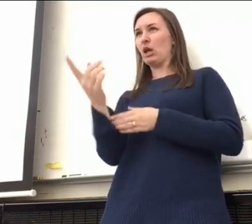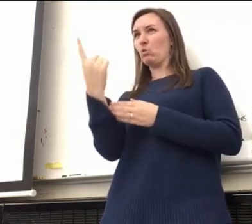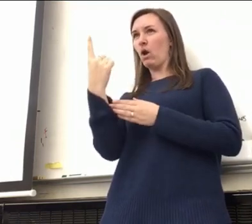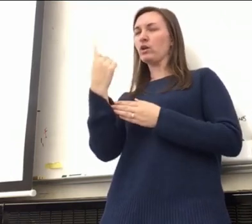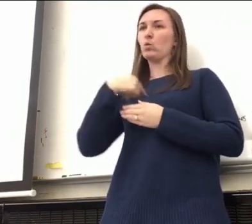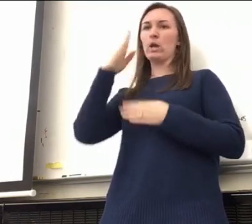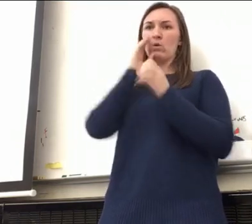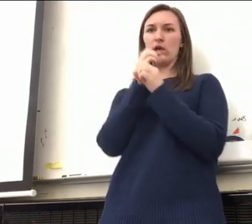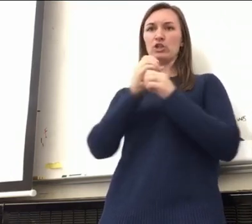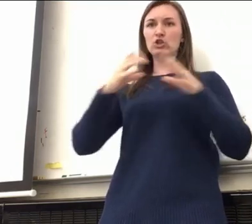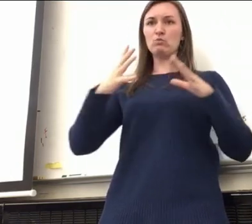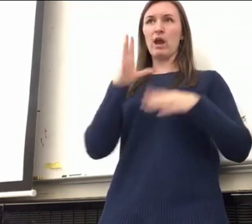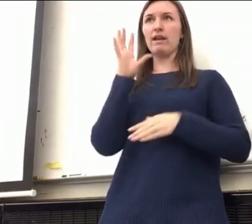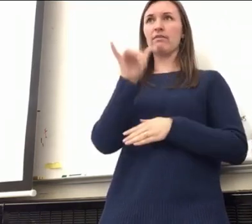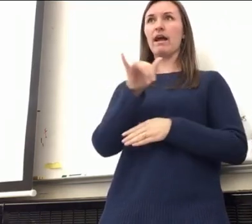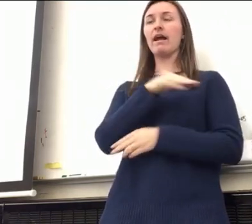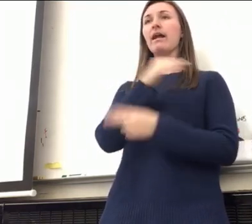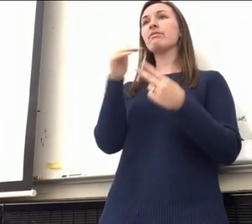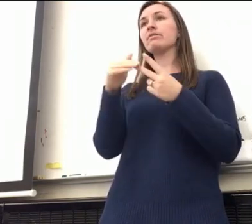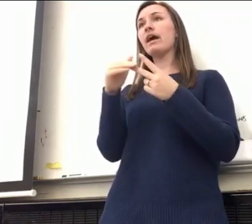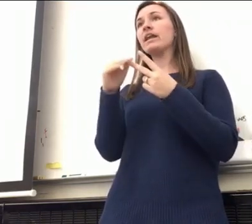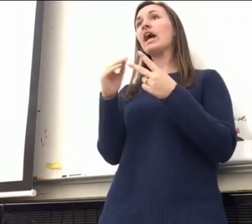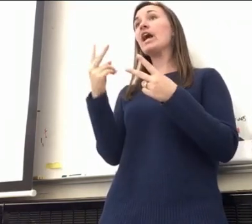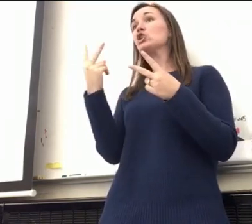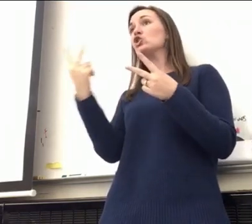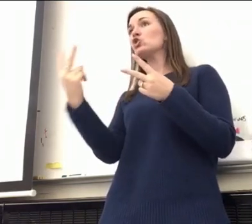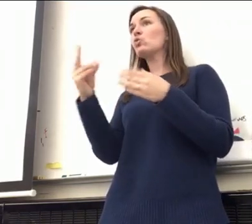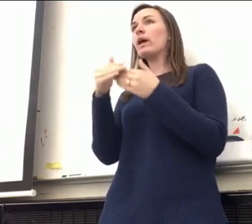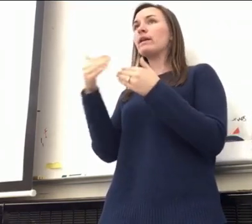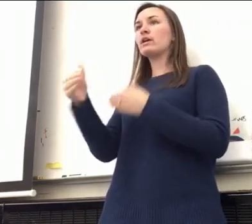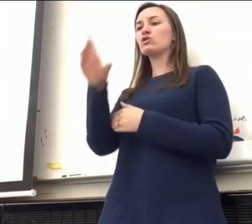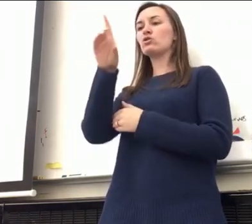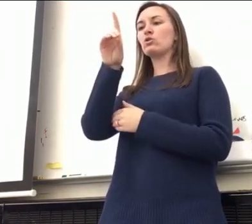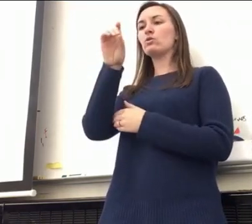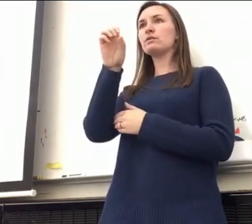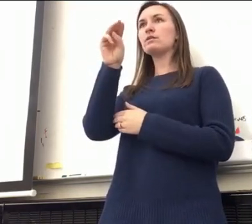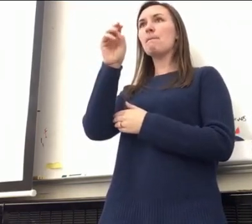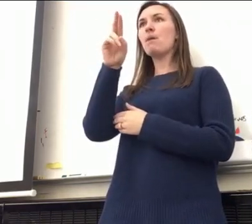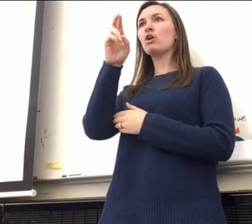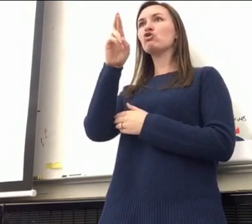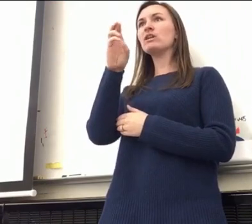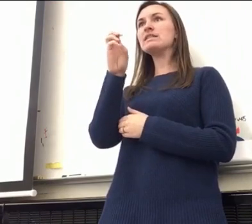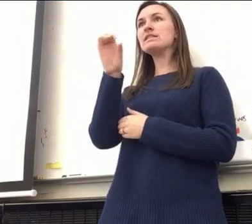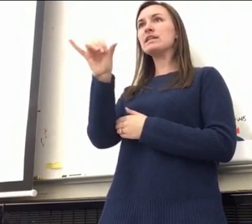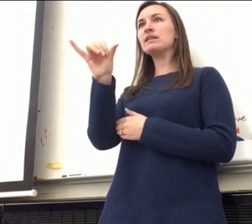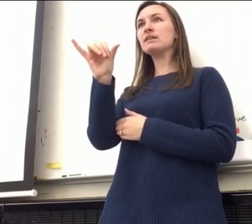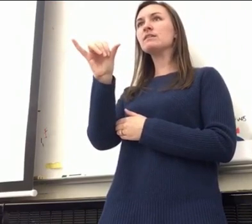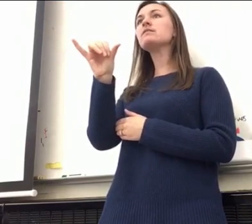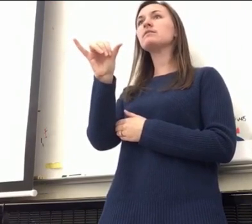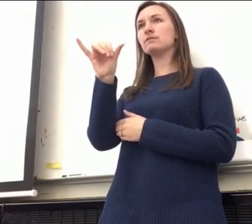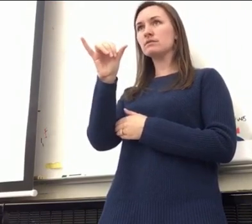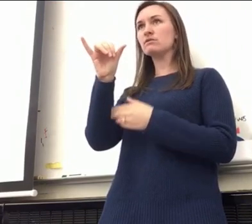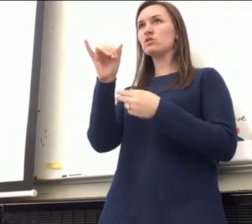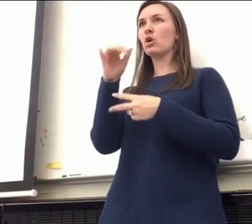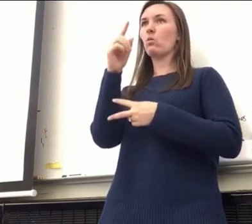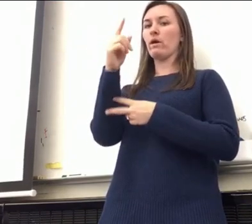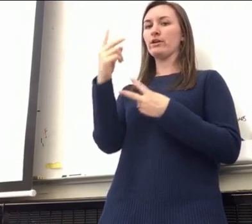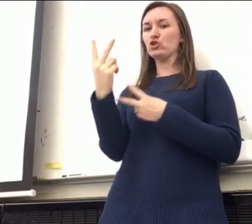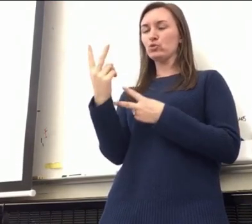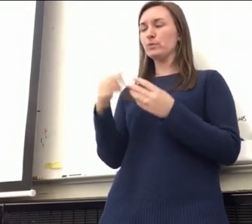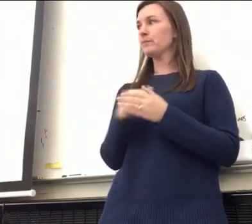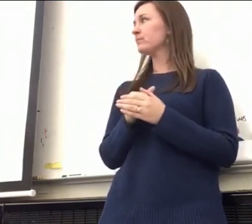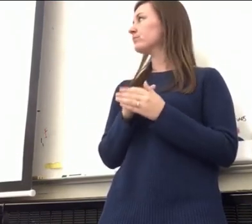And then a 2 next to democracy. So, through our expansion westward, we are going to move west